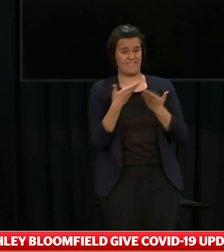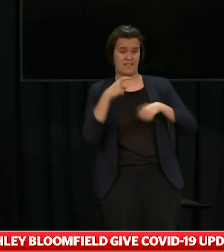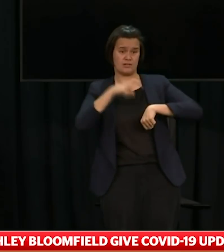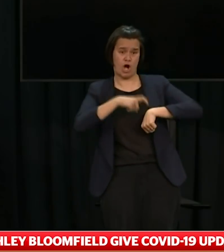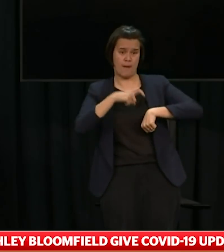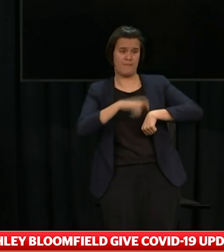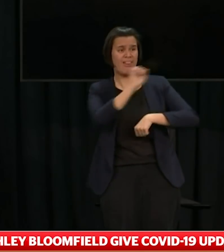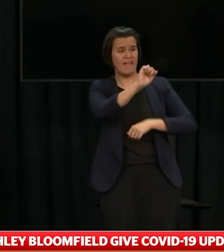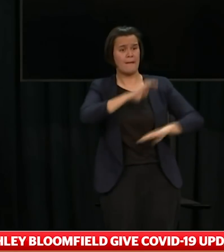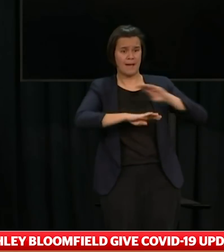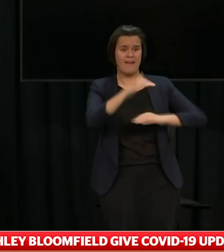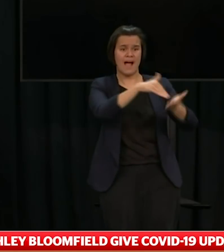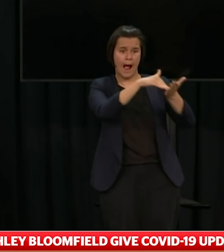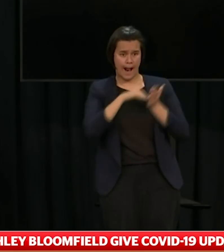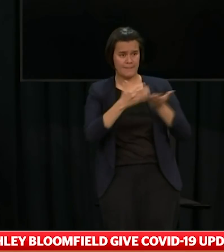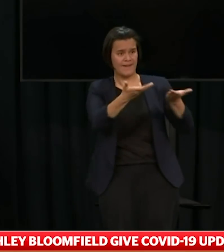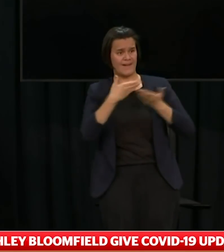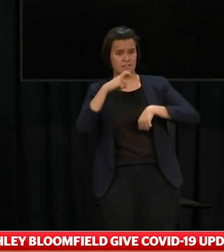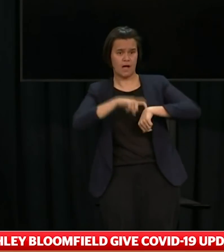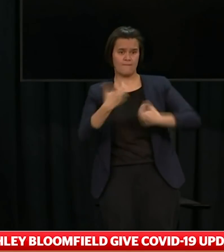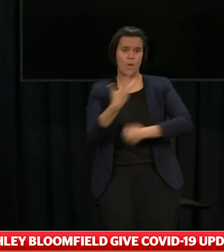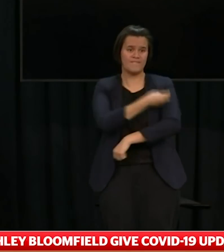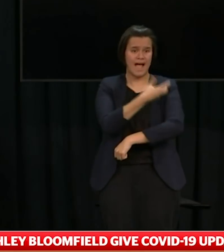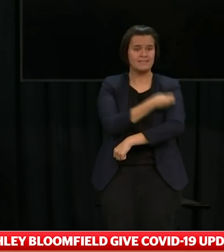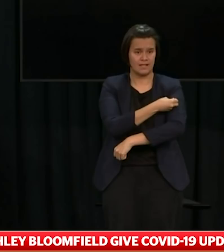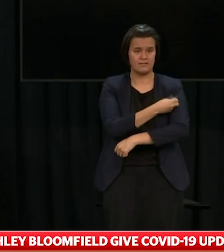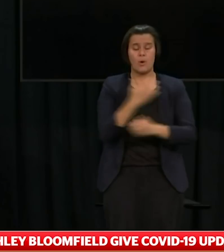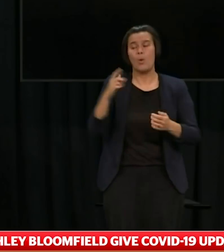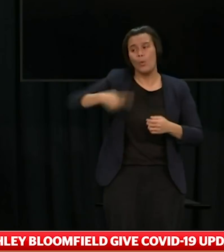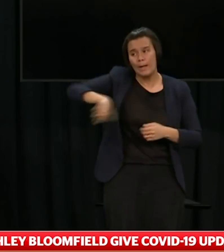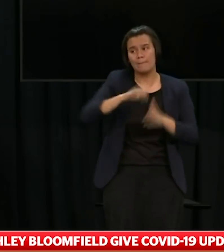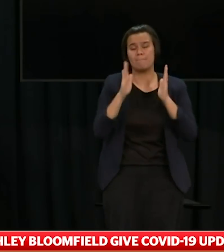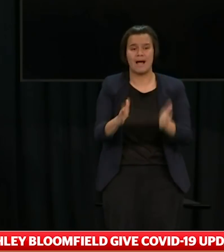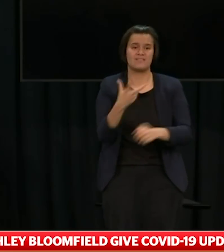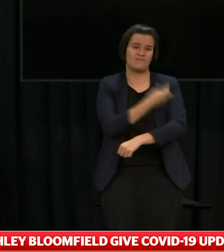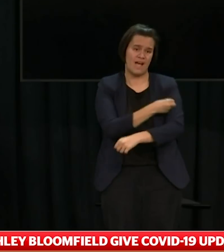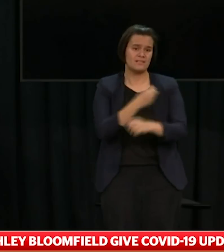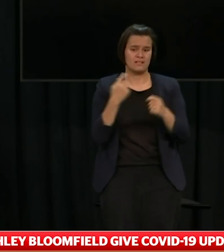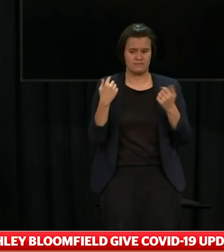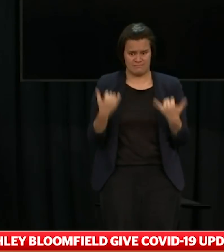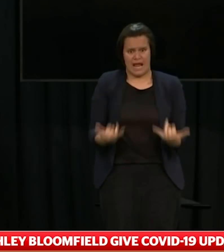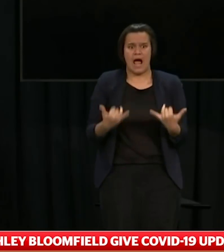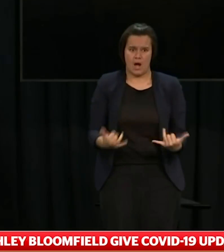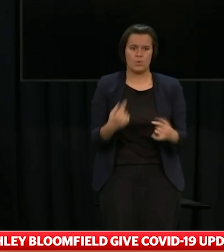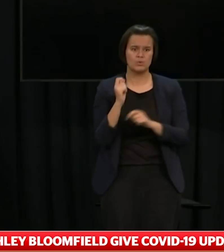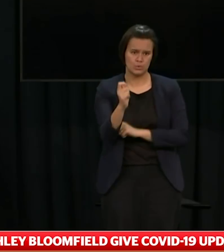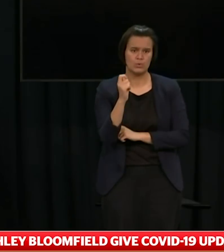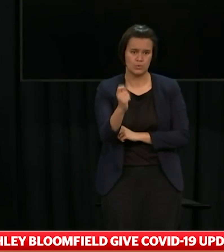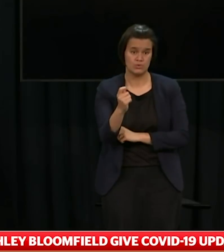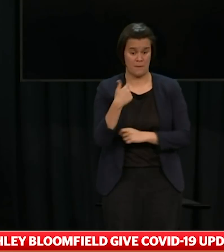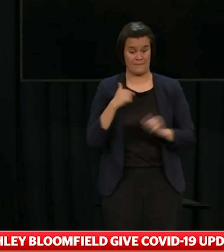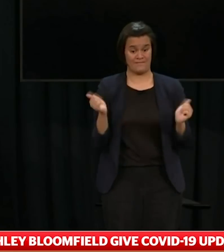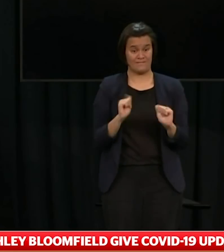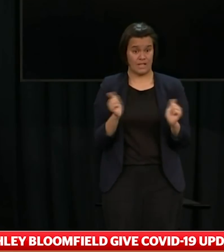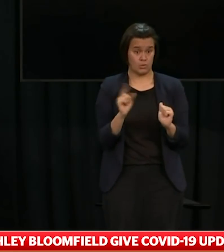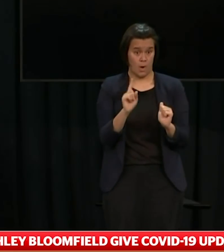time to vaccinate, and we must take it urgently. To finish today, I want to give a reassurance.